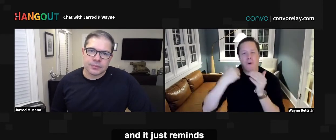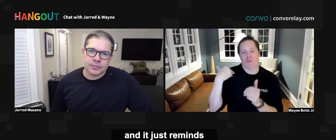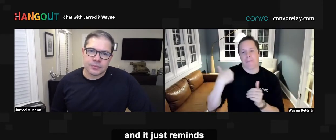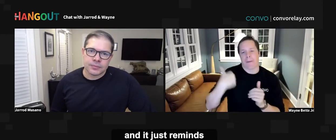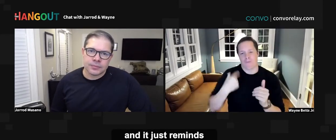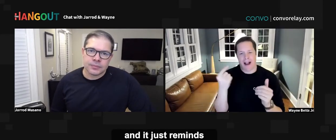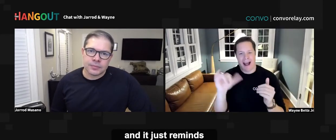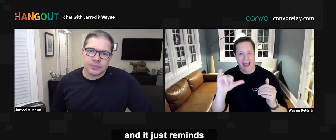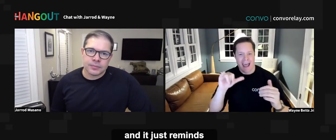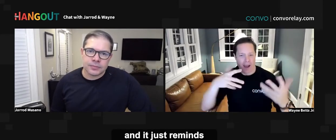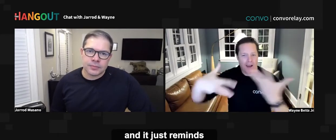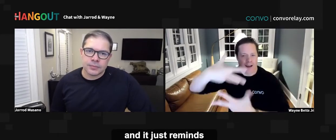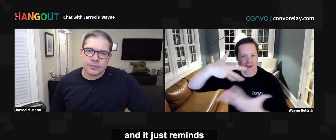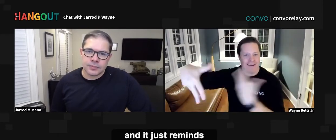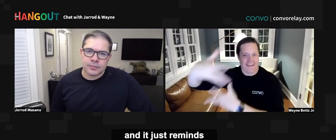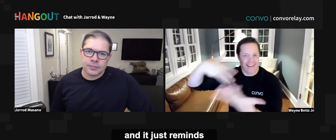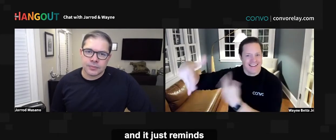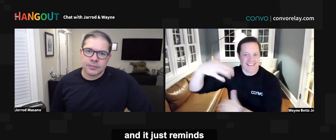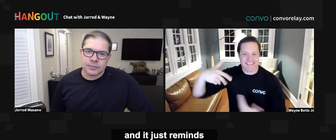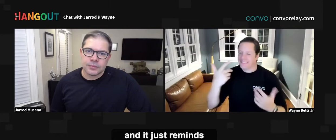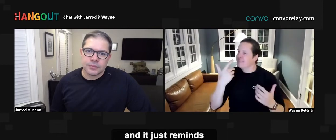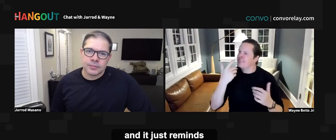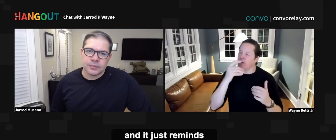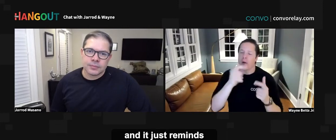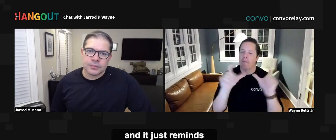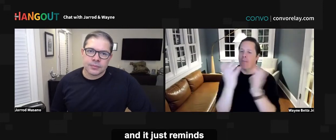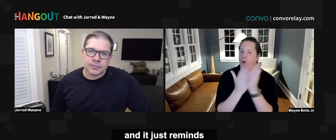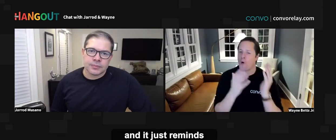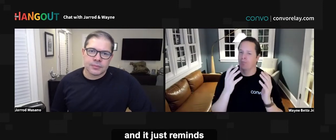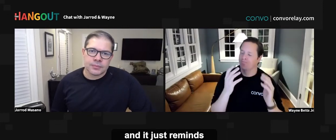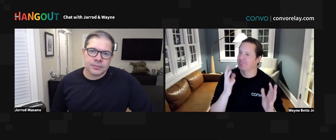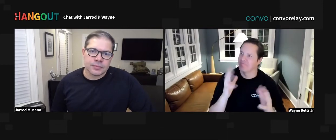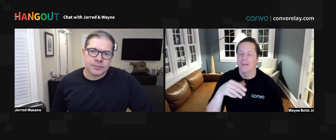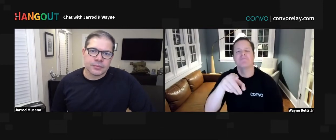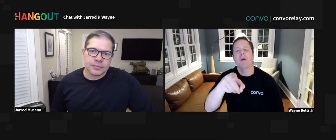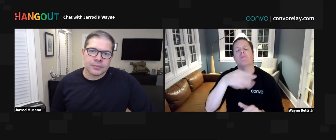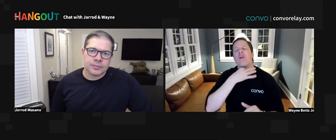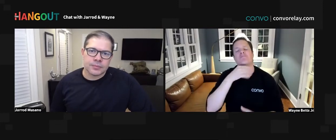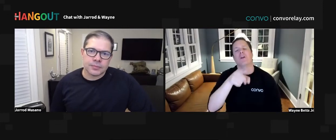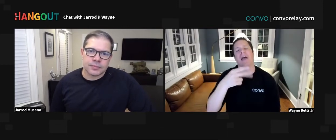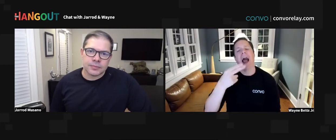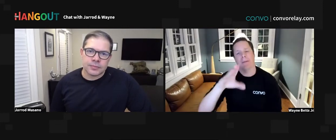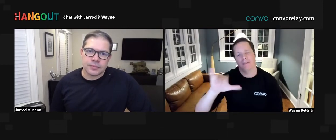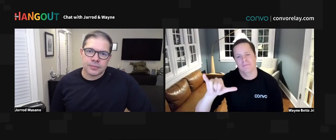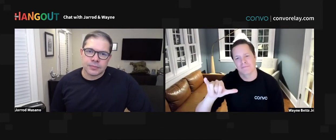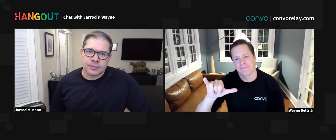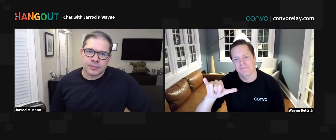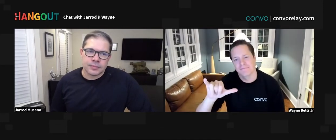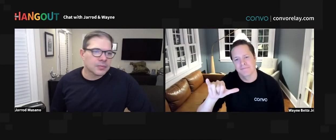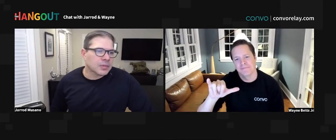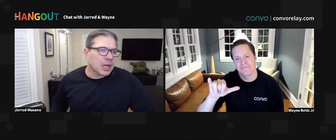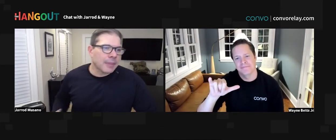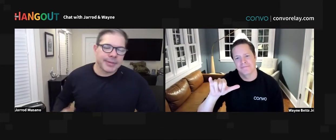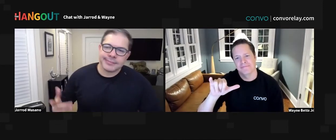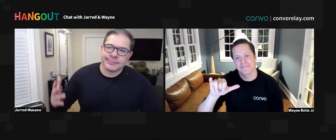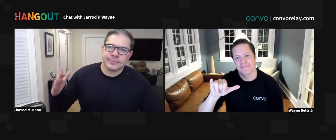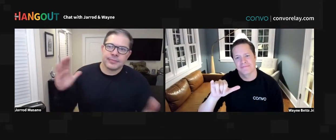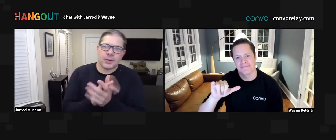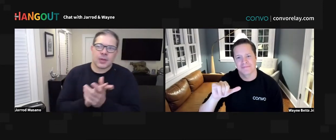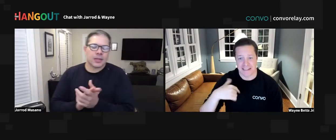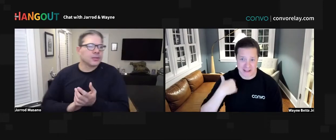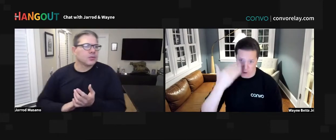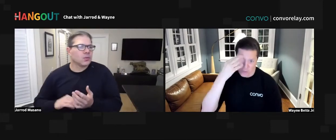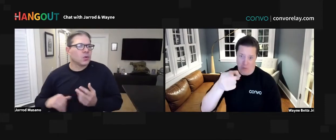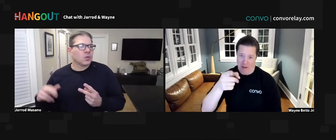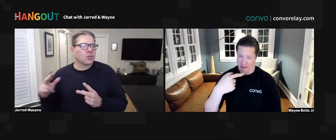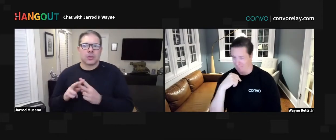happen, and it's just like it just reminds myself to stay engaged, and that's a big part of it. I got a question for you.